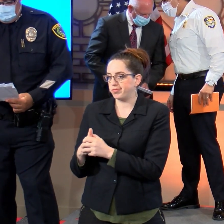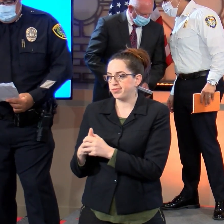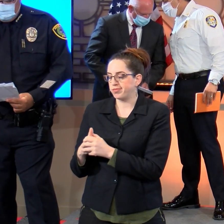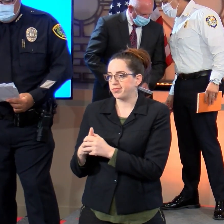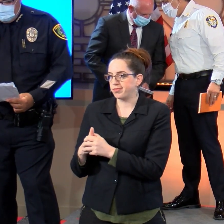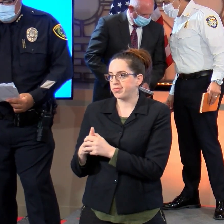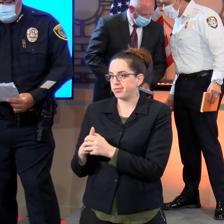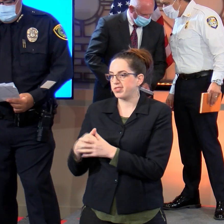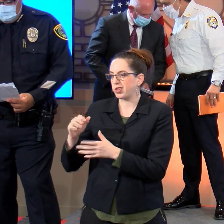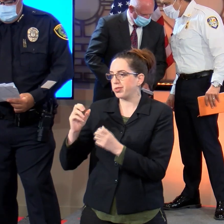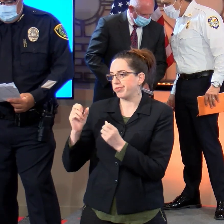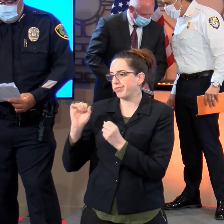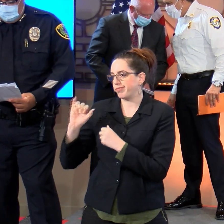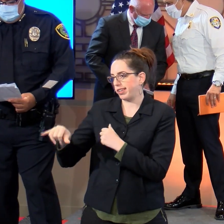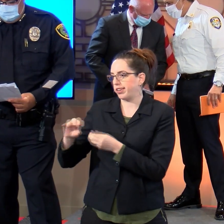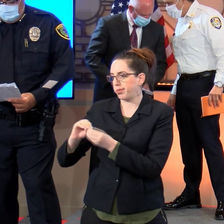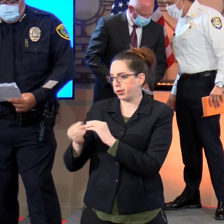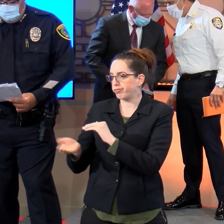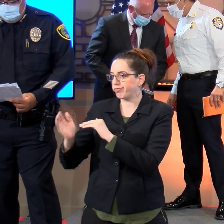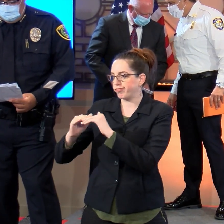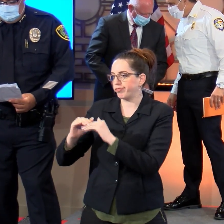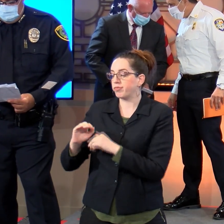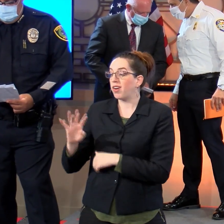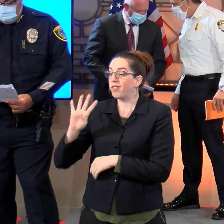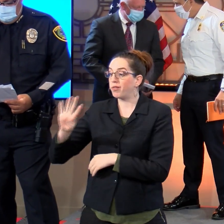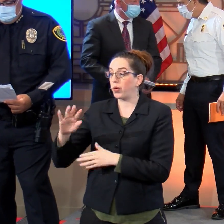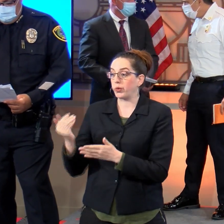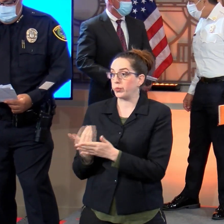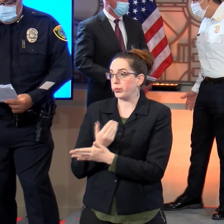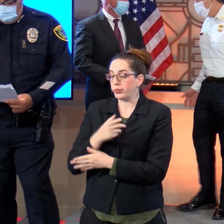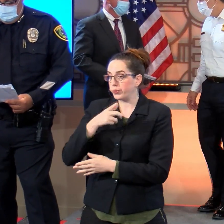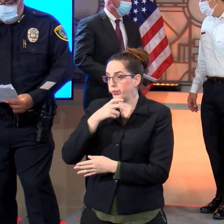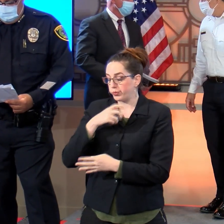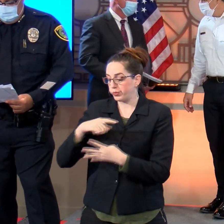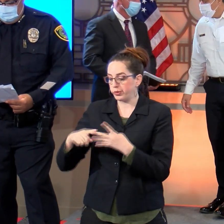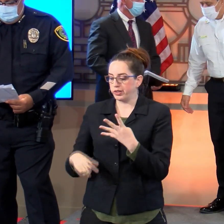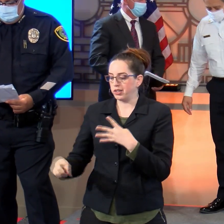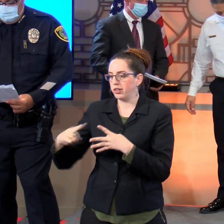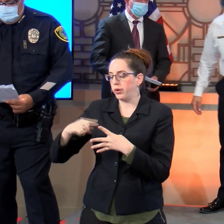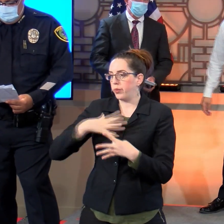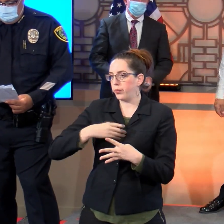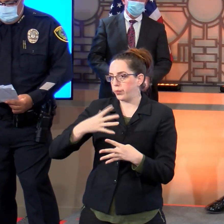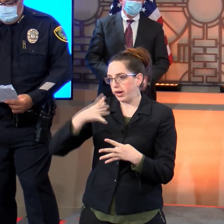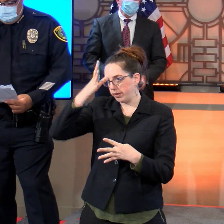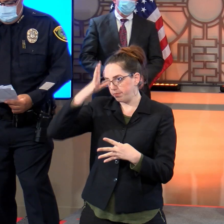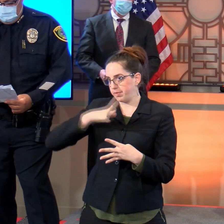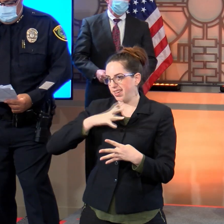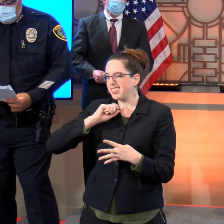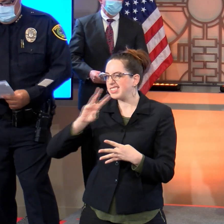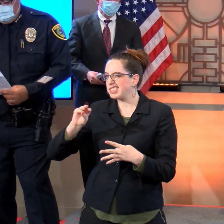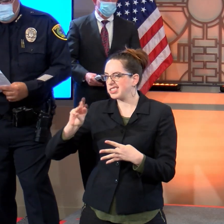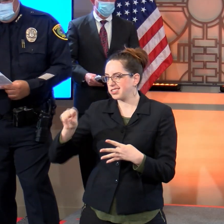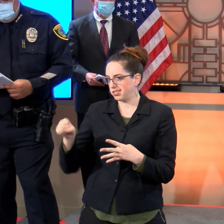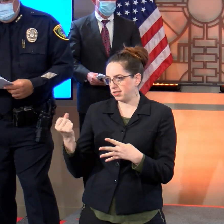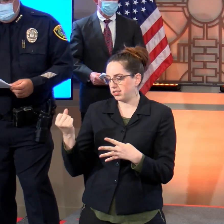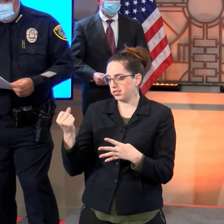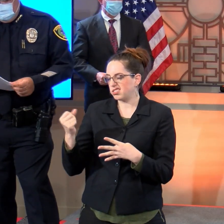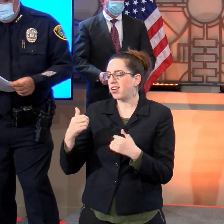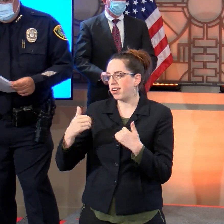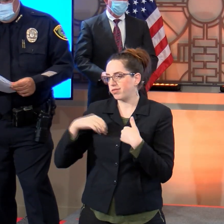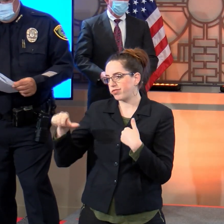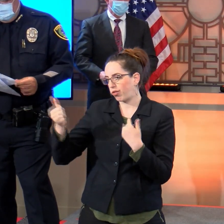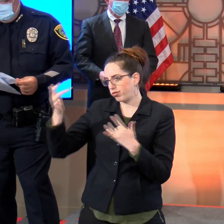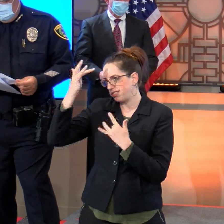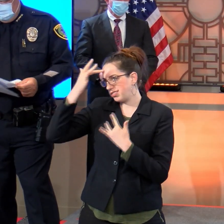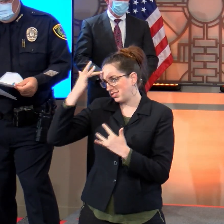number of people who have passed away. The 4 new deaths include a white man in his 60s with